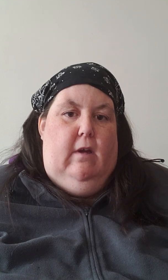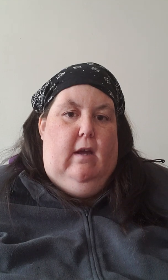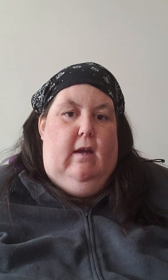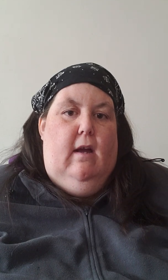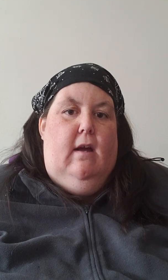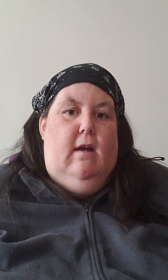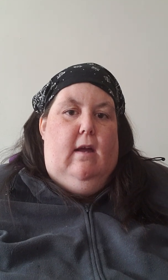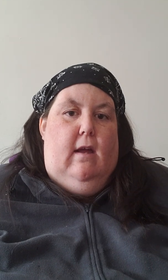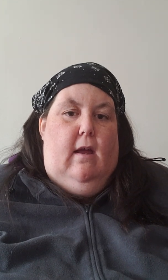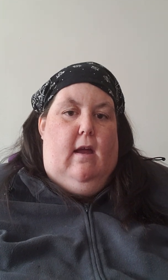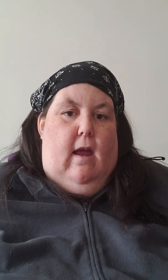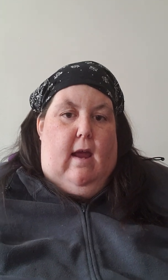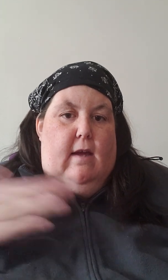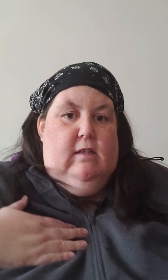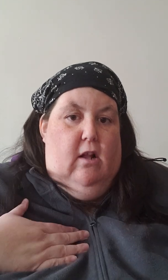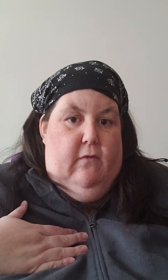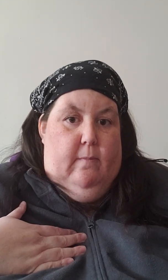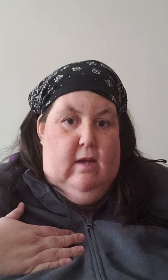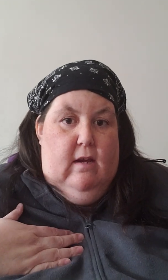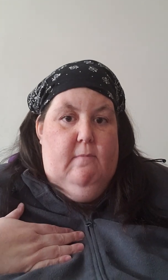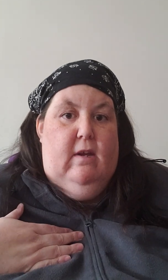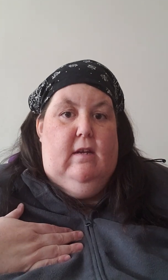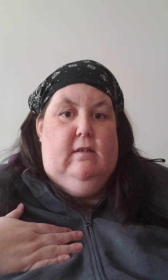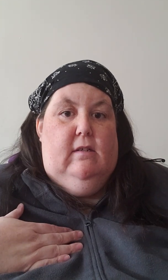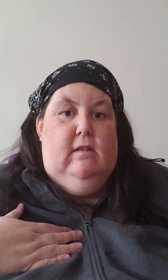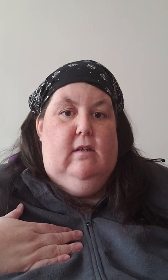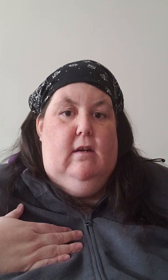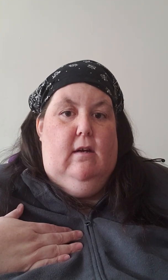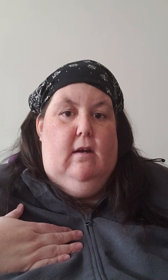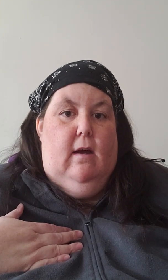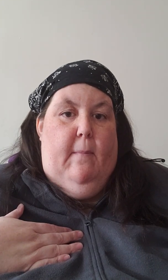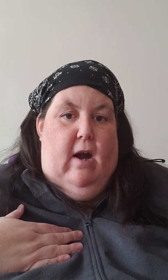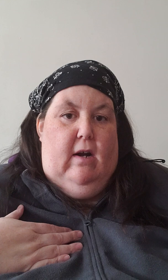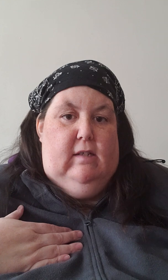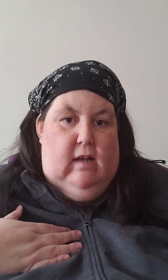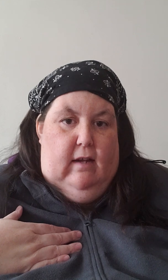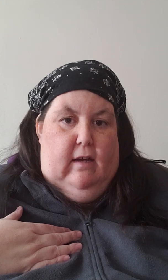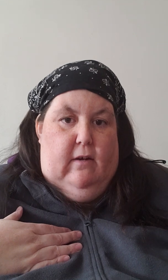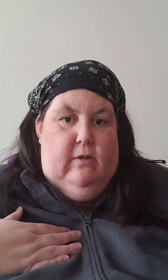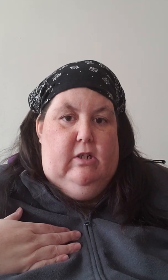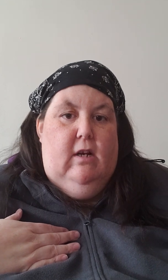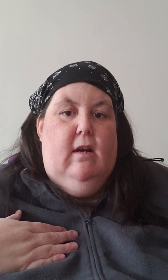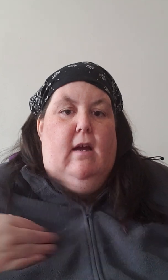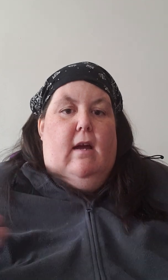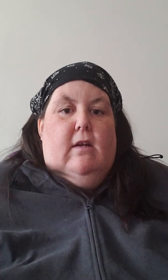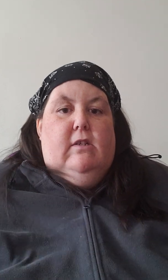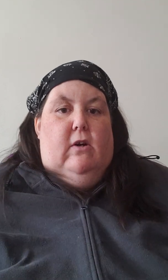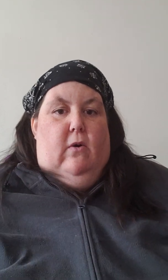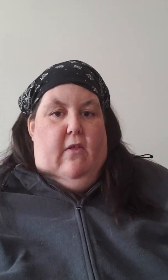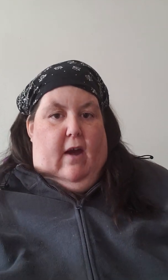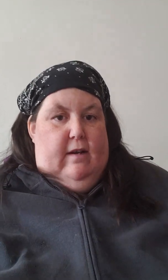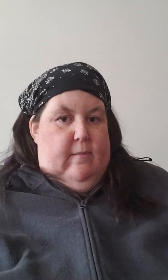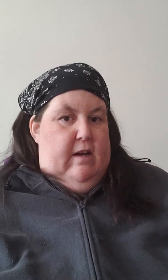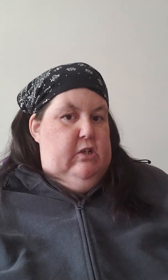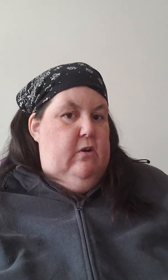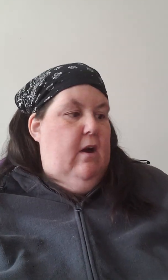okay, ASL for me means American Sign Language. So that is my intro. I